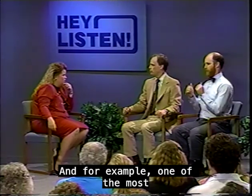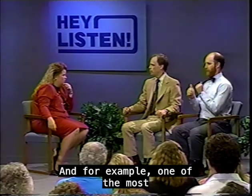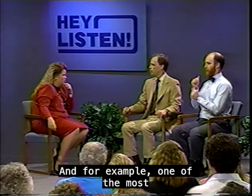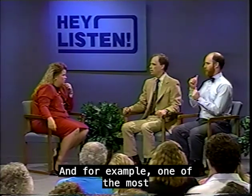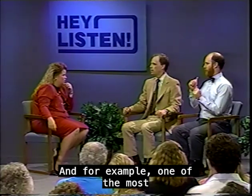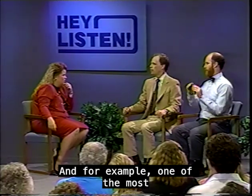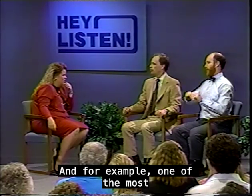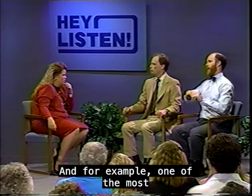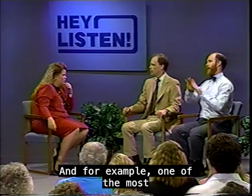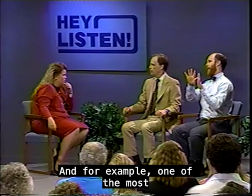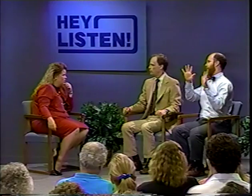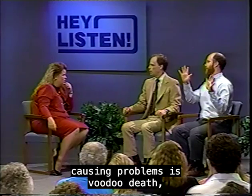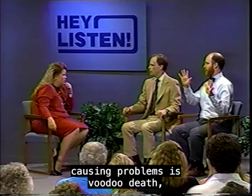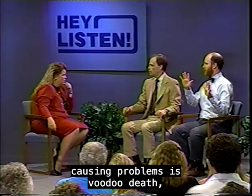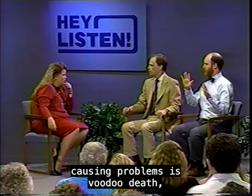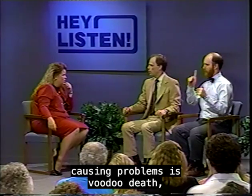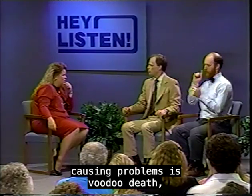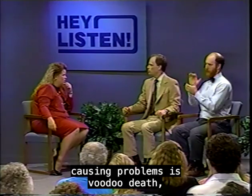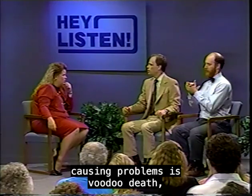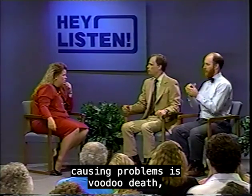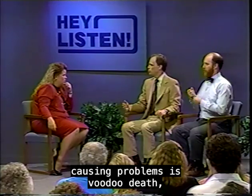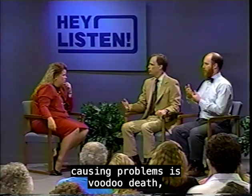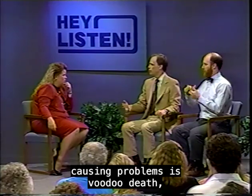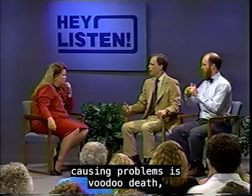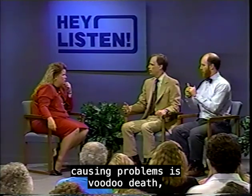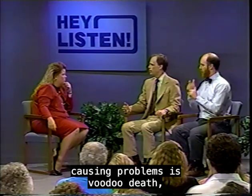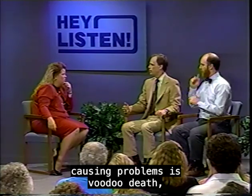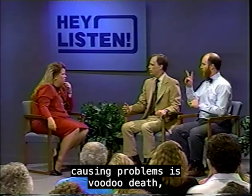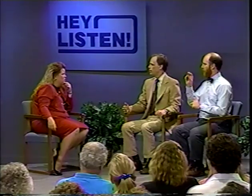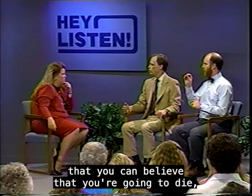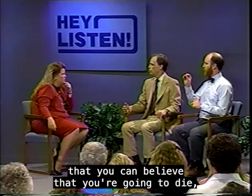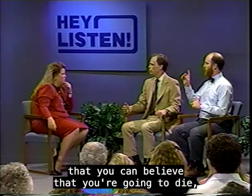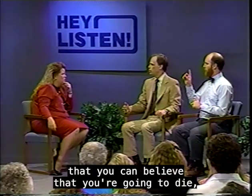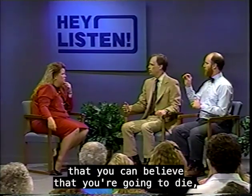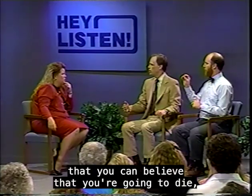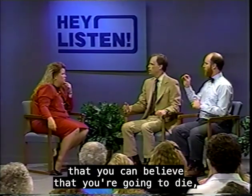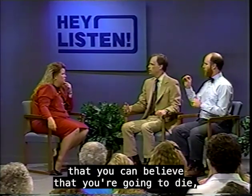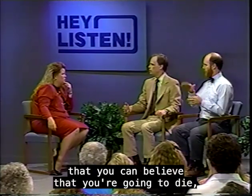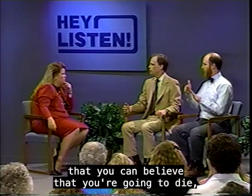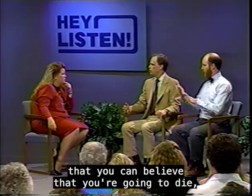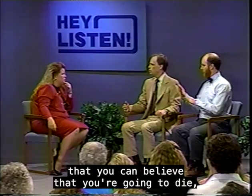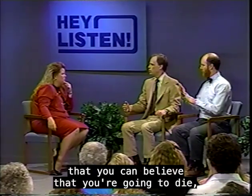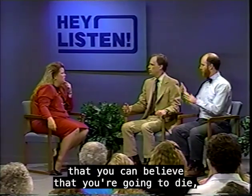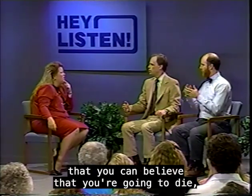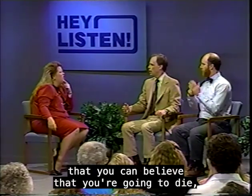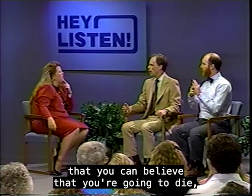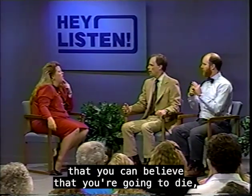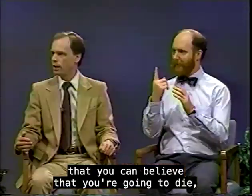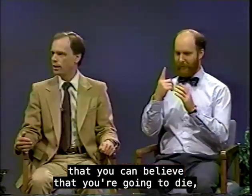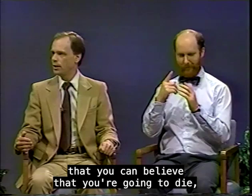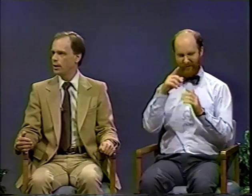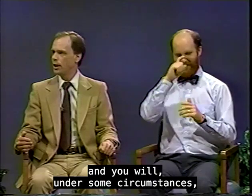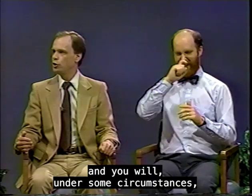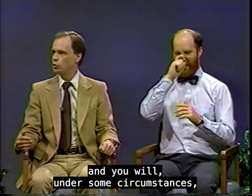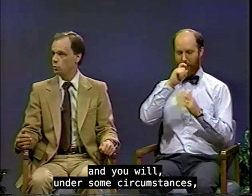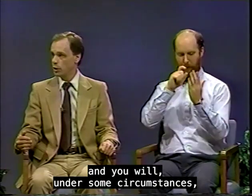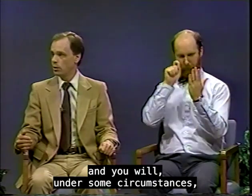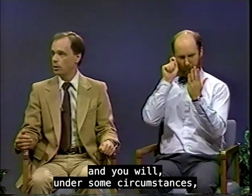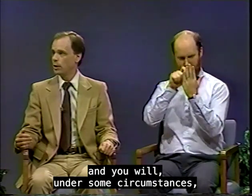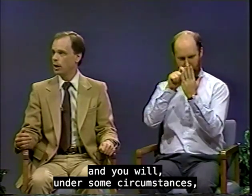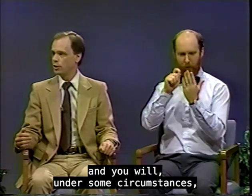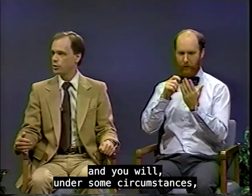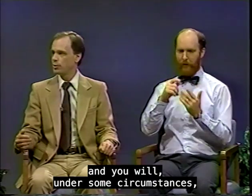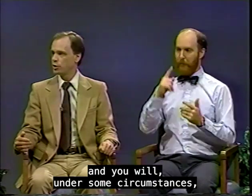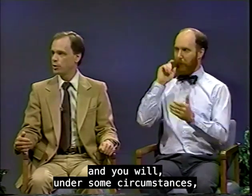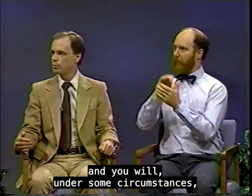forms of belief causing problems is voodoo death, that you can believe that you're going to die, and you